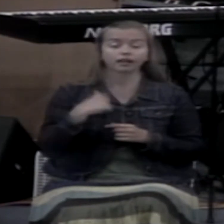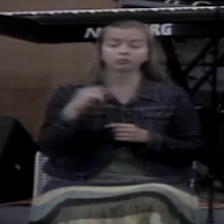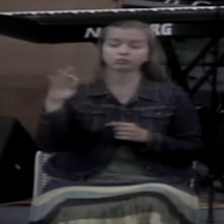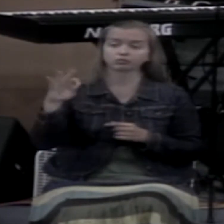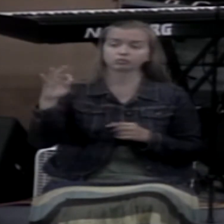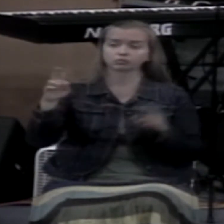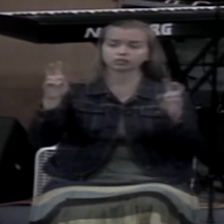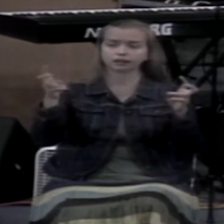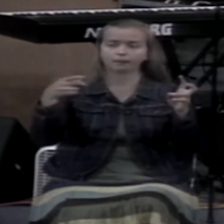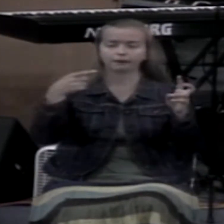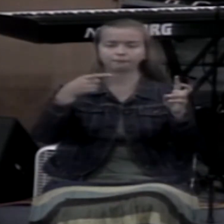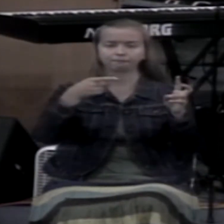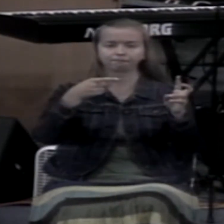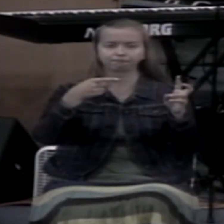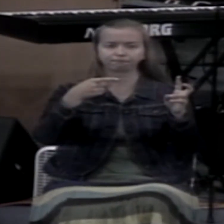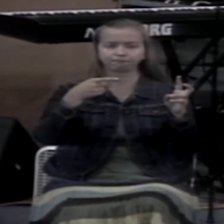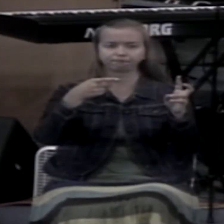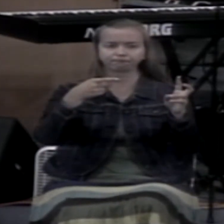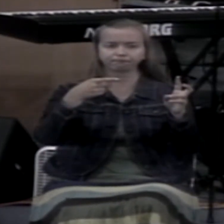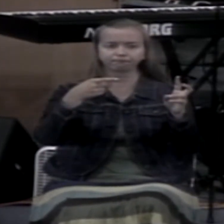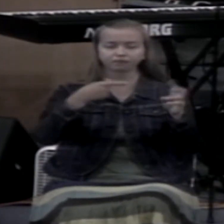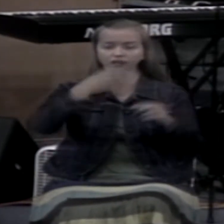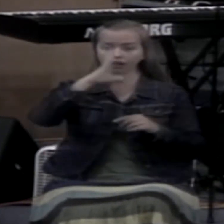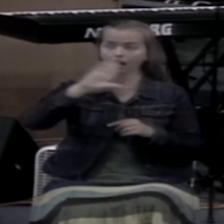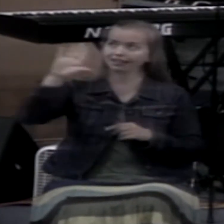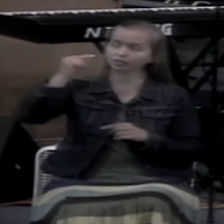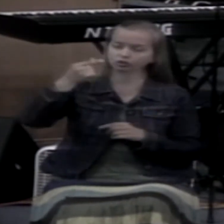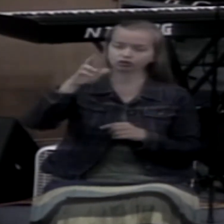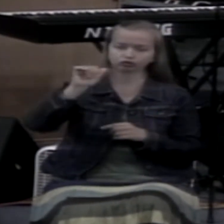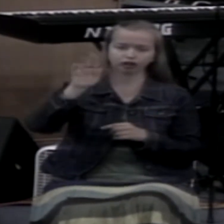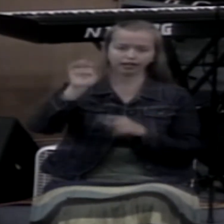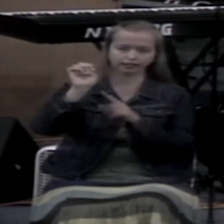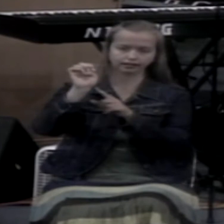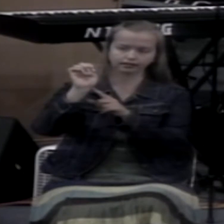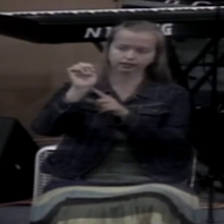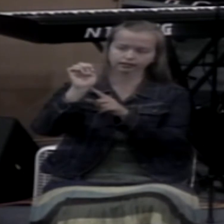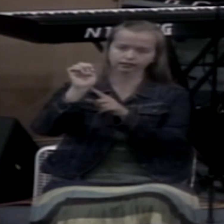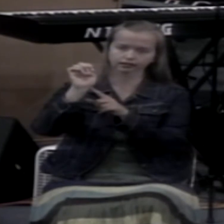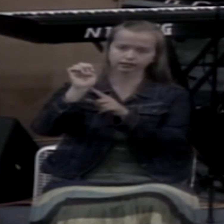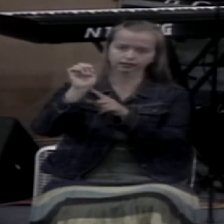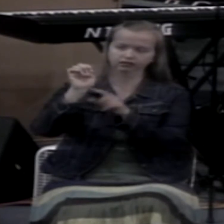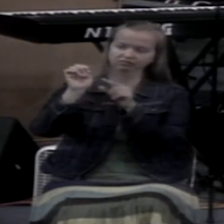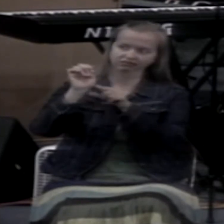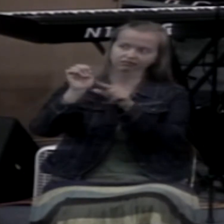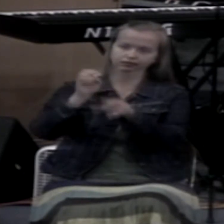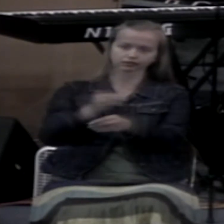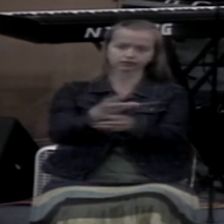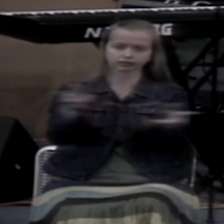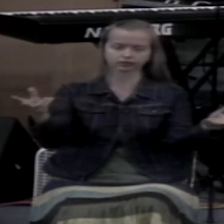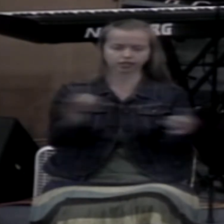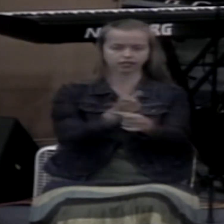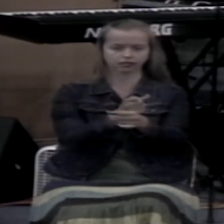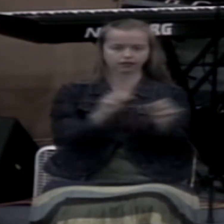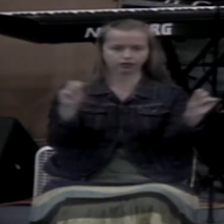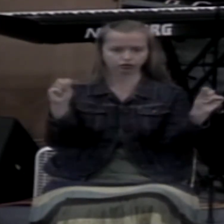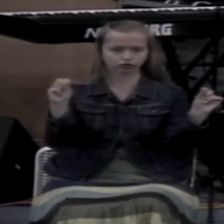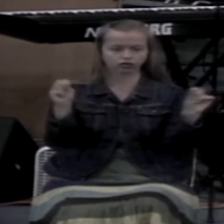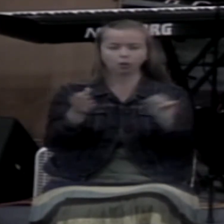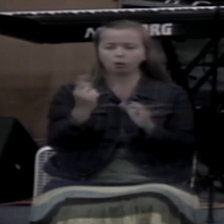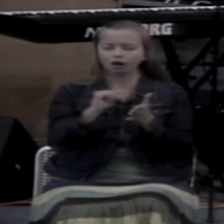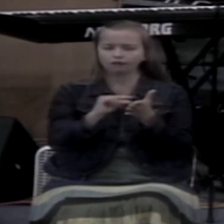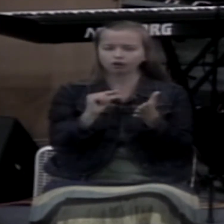the grace of God that brings salvation to every man. One scripture that comes to my mind this morning is that